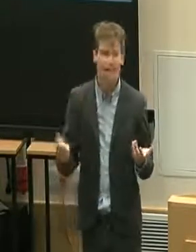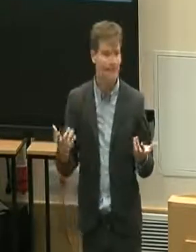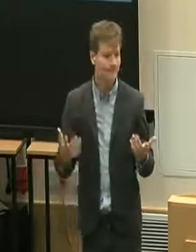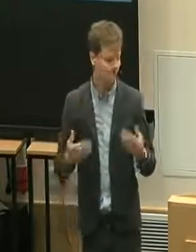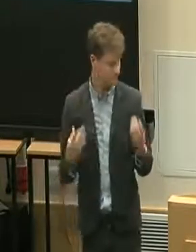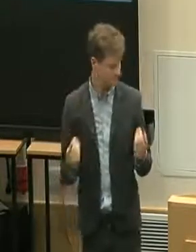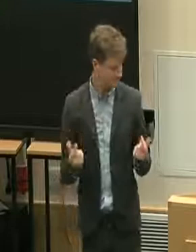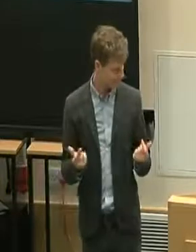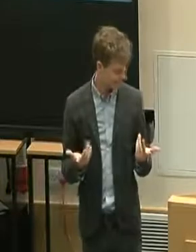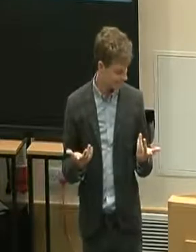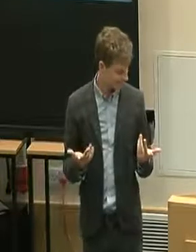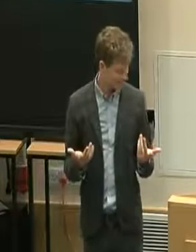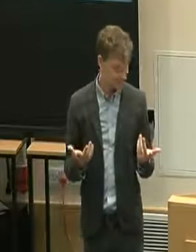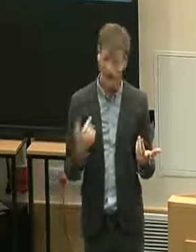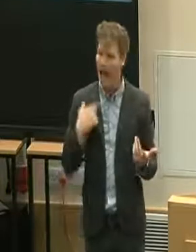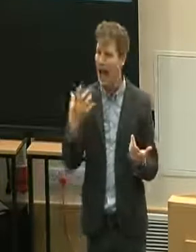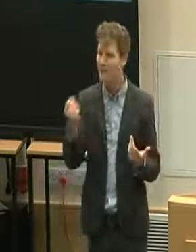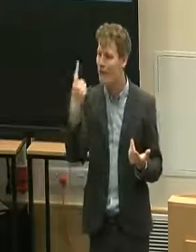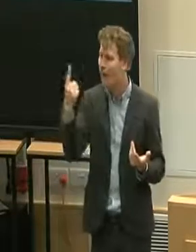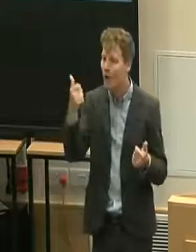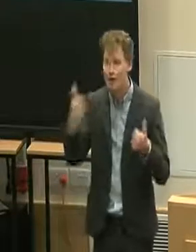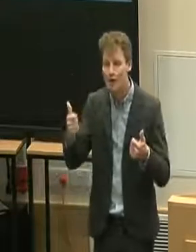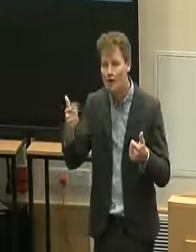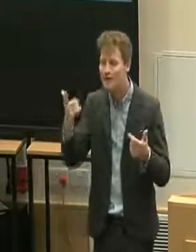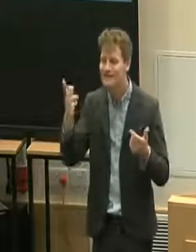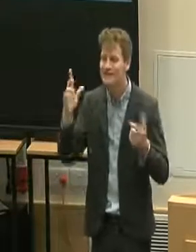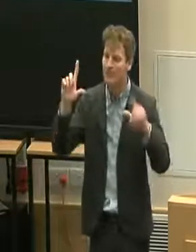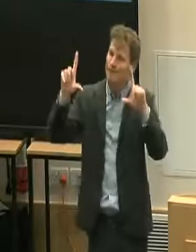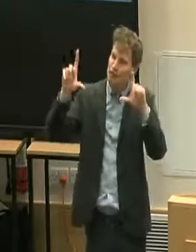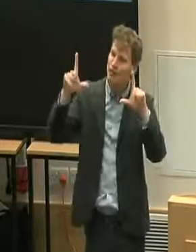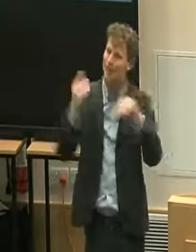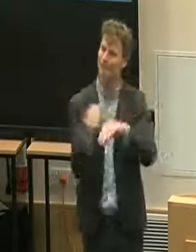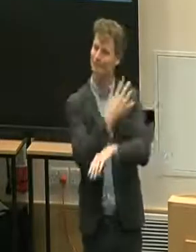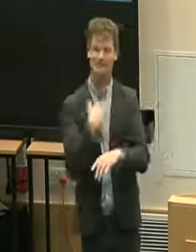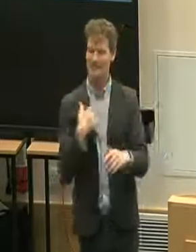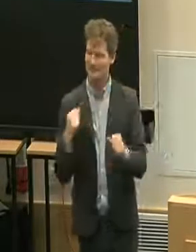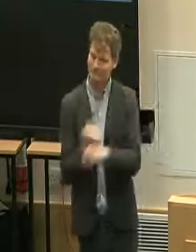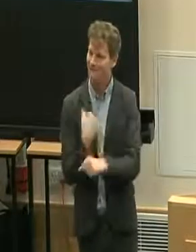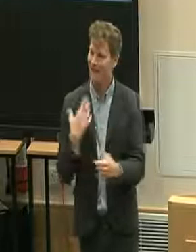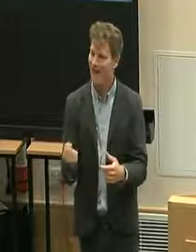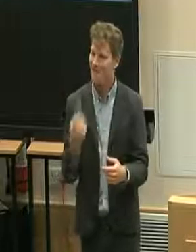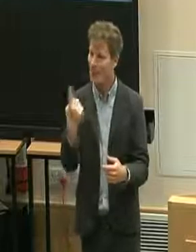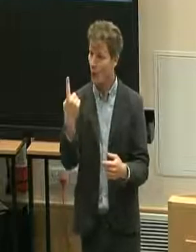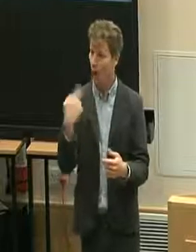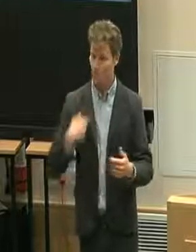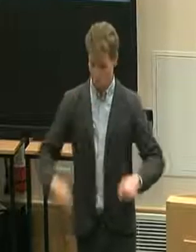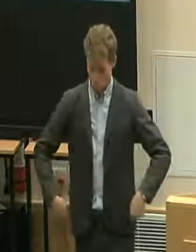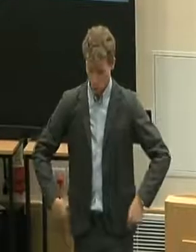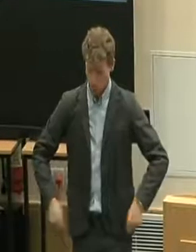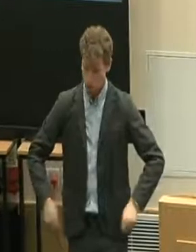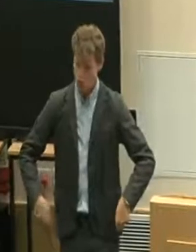I wish I had the picture here. It's a lovely picture of an individual in a wheelchair looking up at a